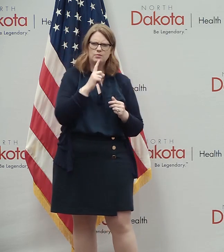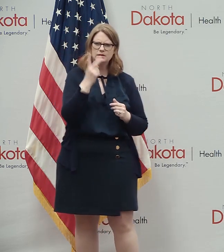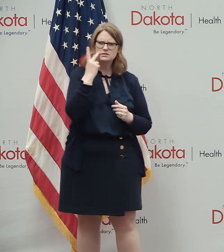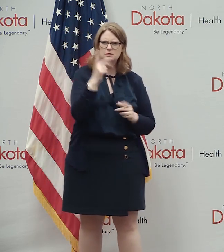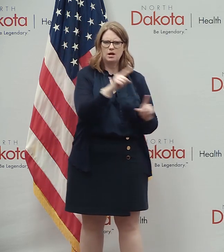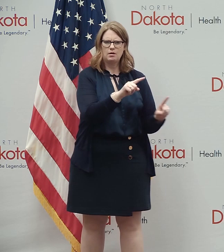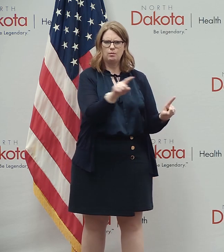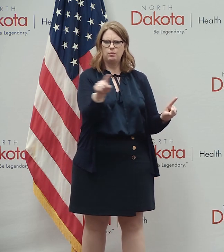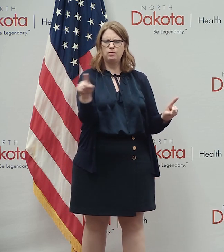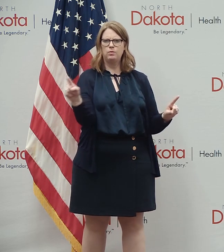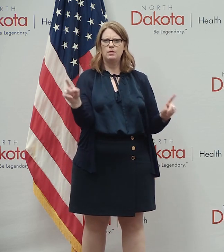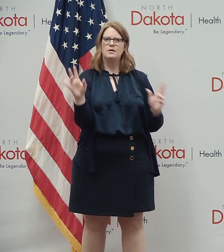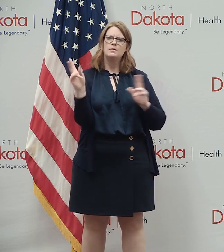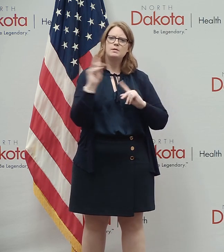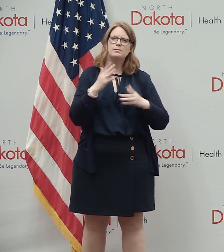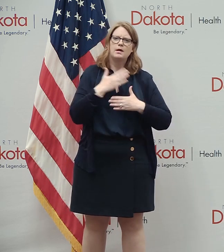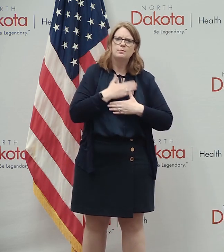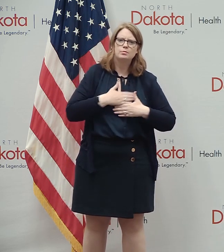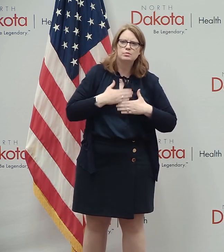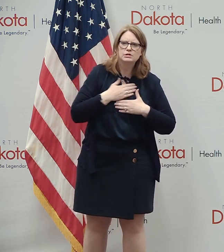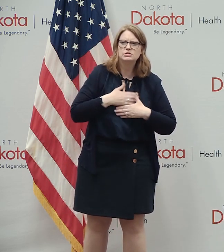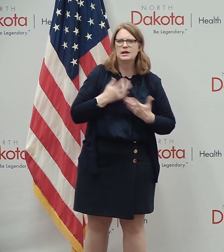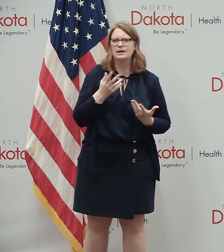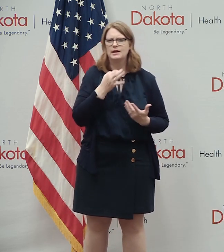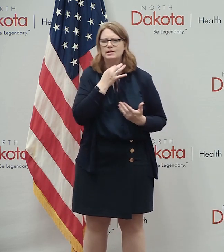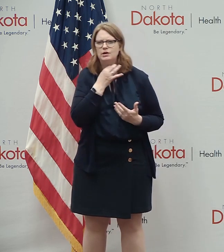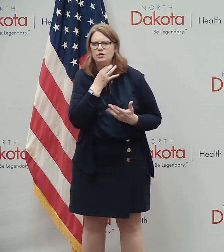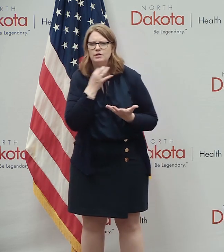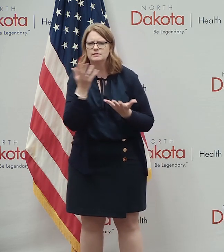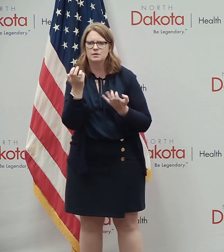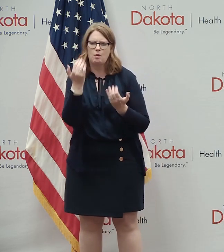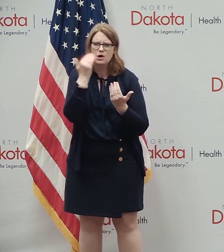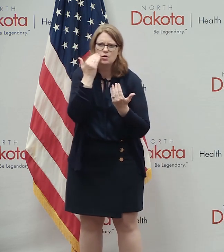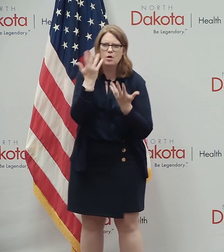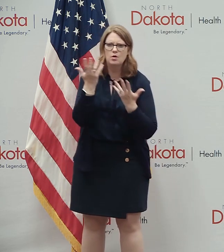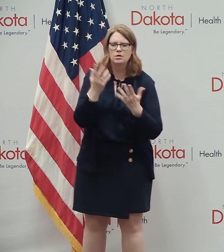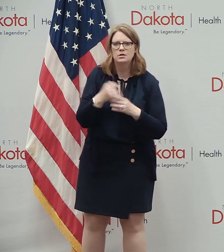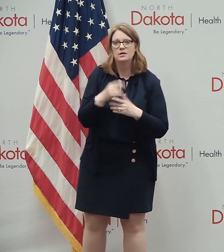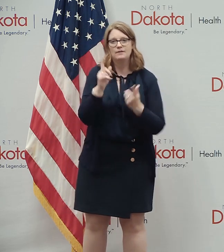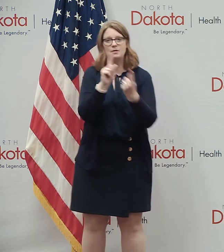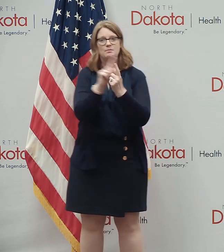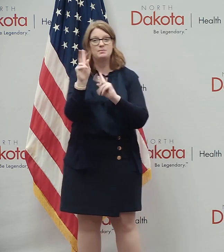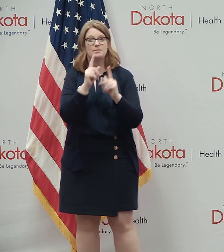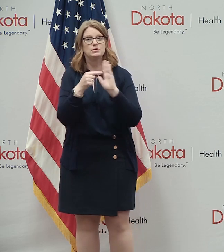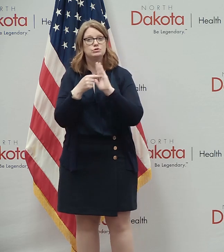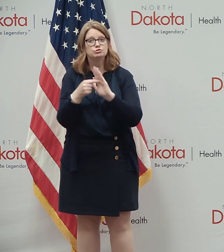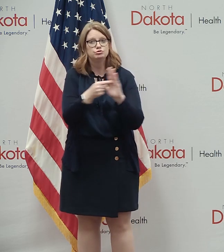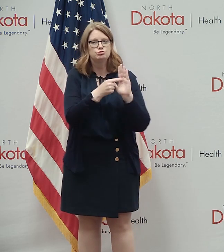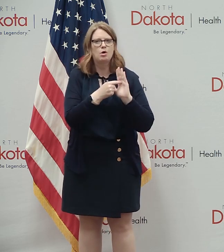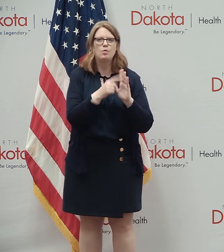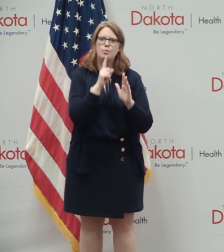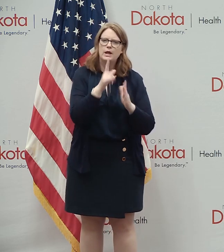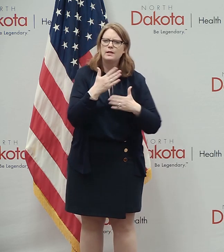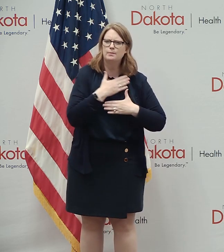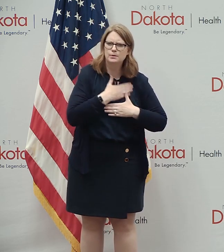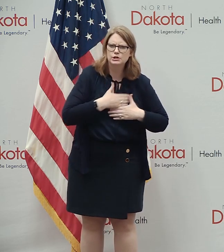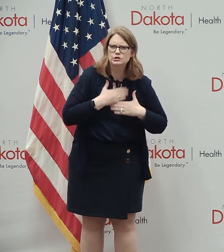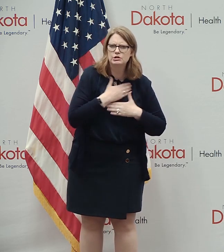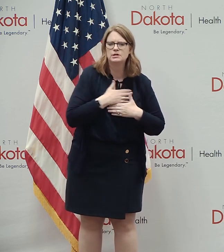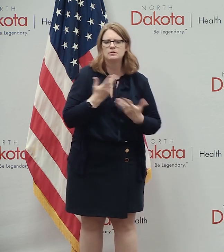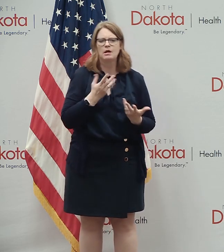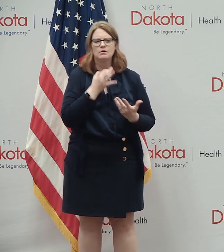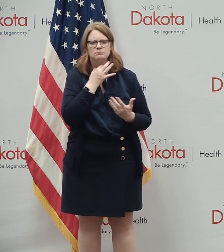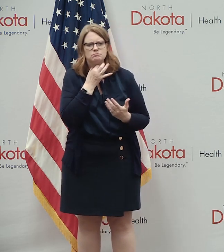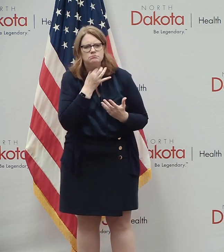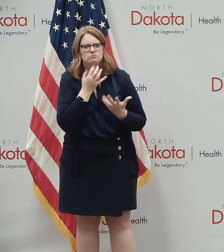appreciation and genuine curiosity. And that's Martha Beck's quote: when you meet people, show real appreciation, then genuine curiosity. So as we